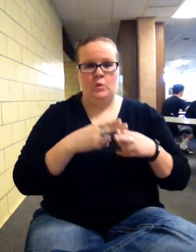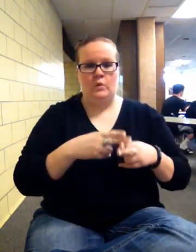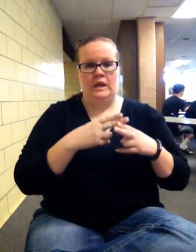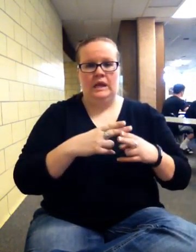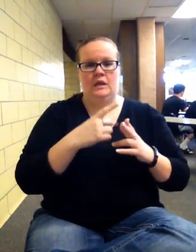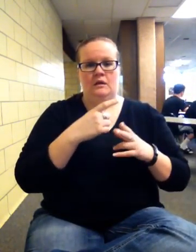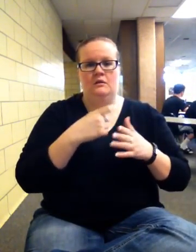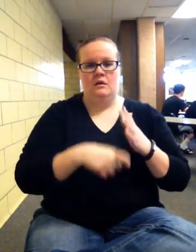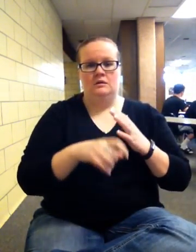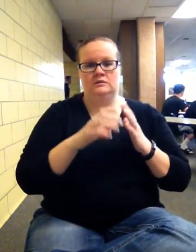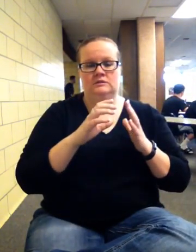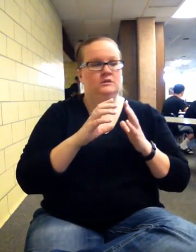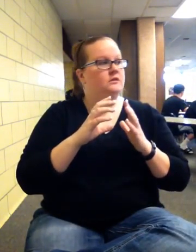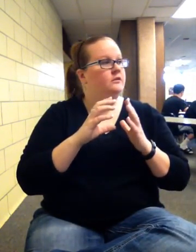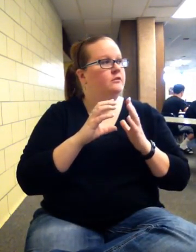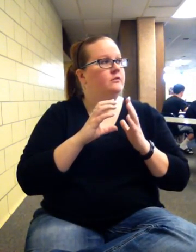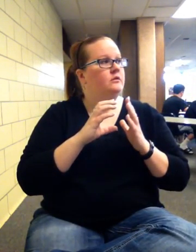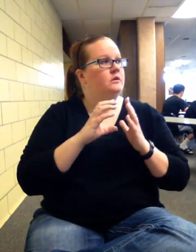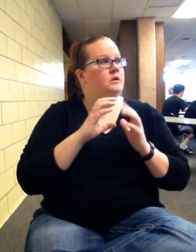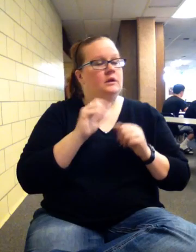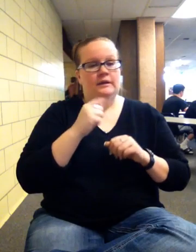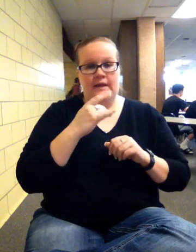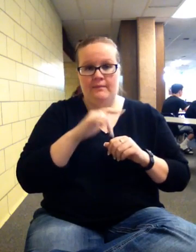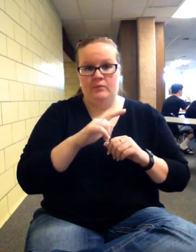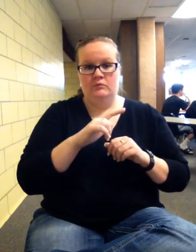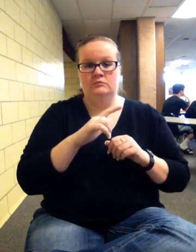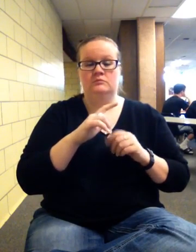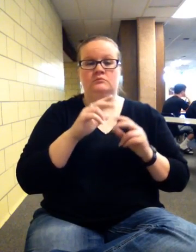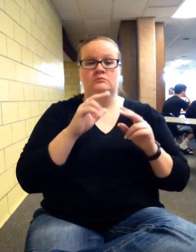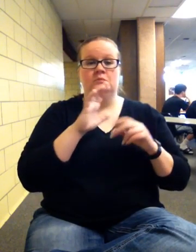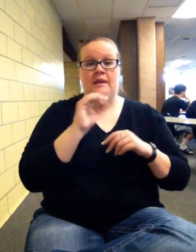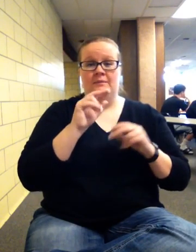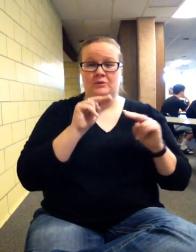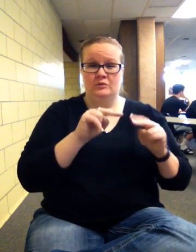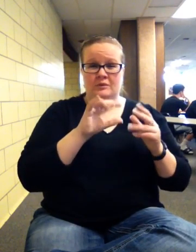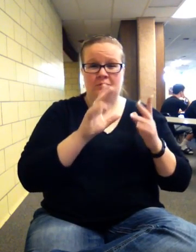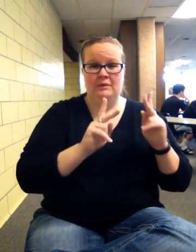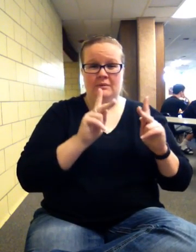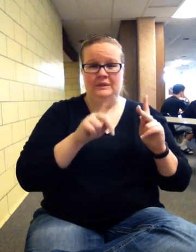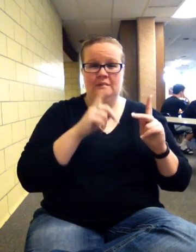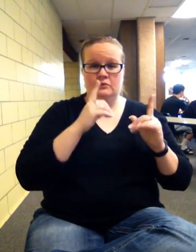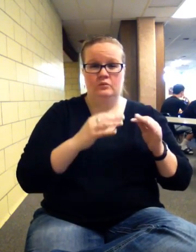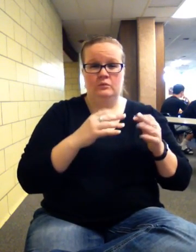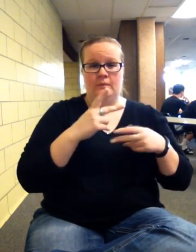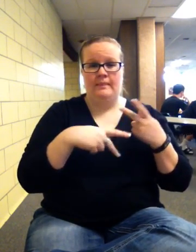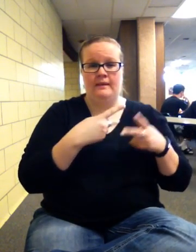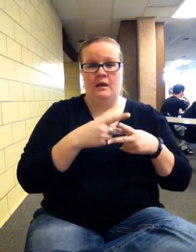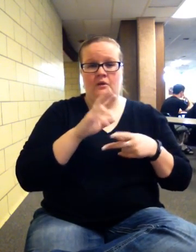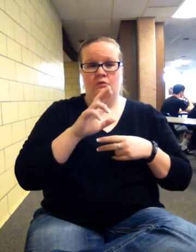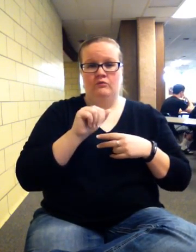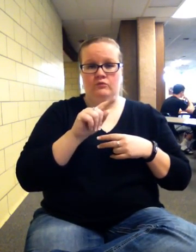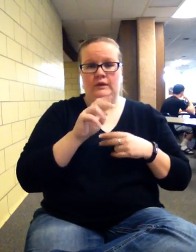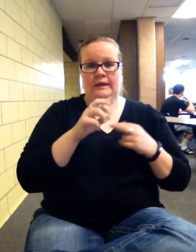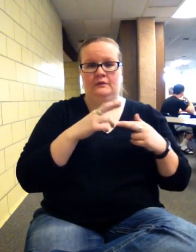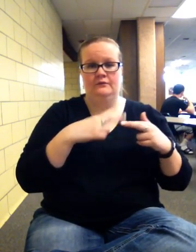that that's what a company is going to look at then as they're going to have to determine what kind of rate of return they need to